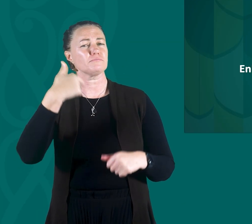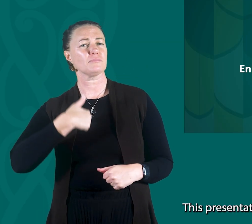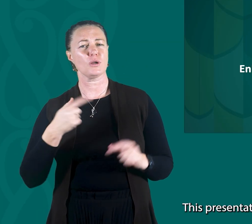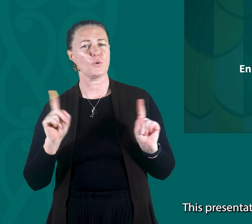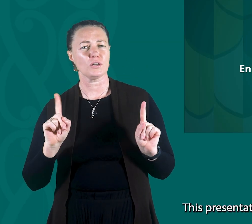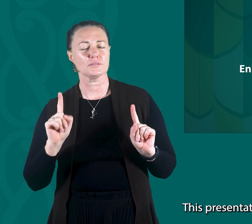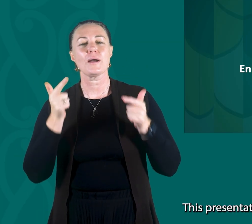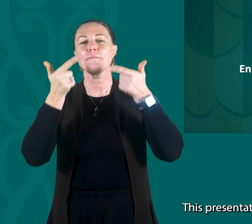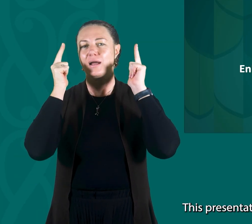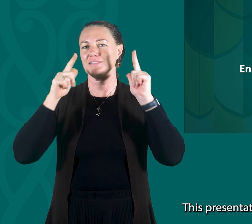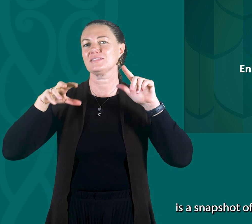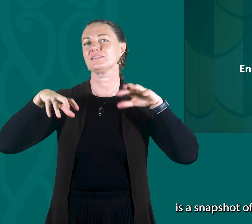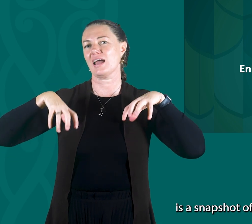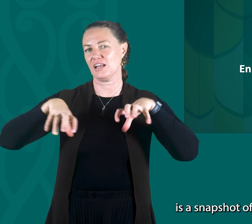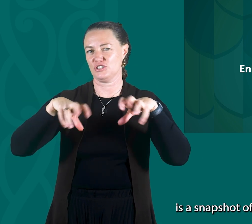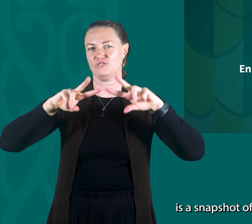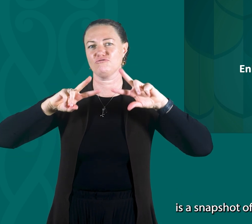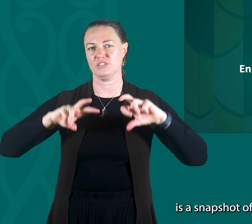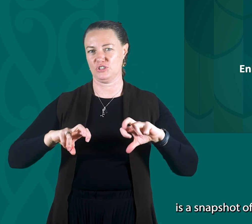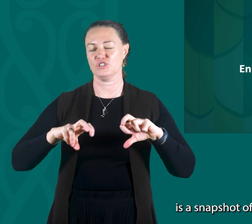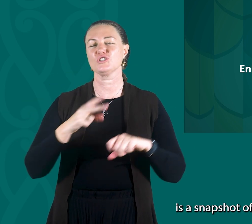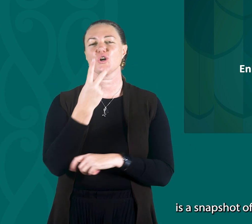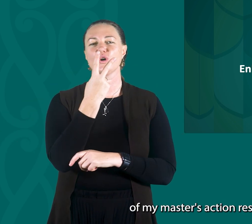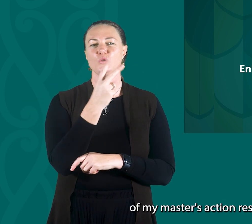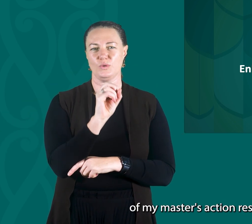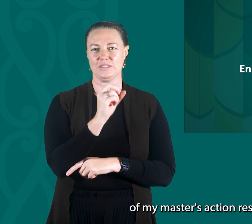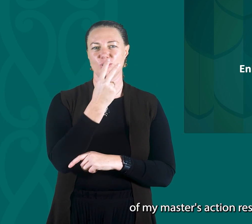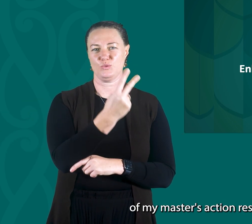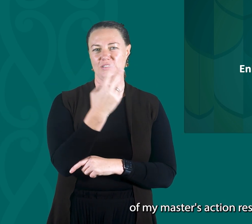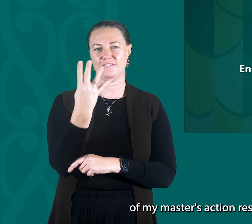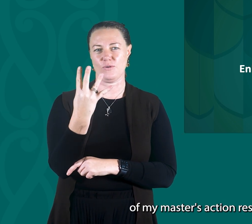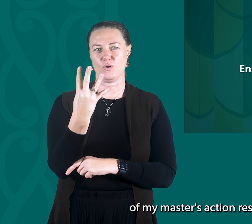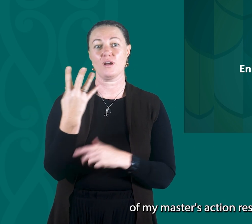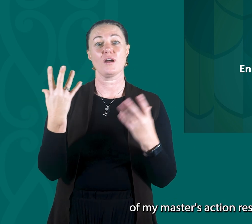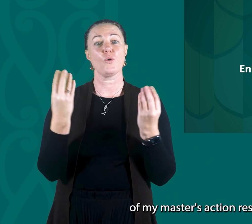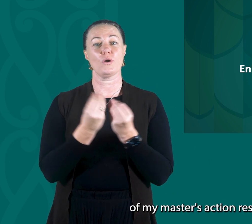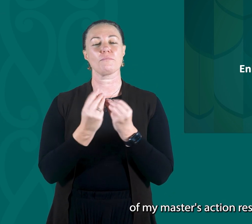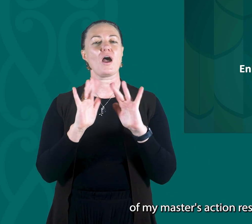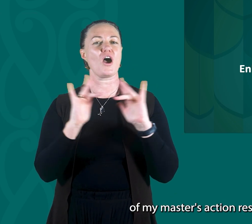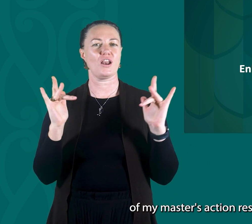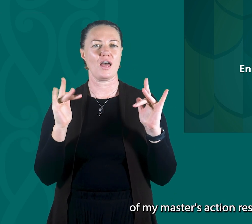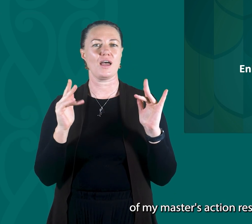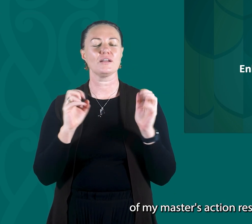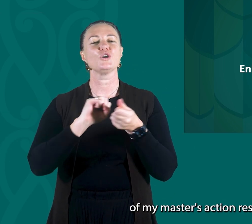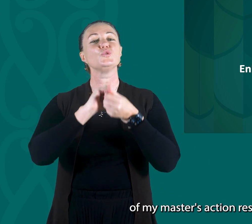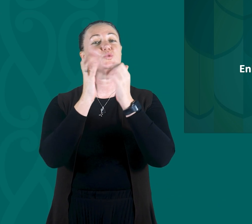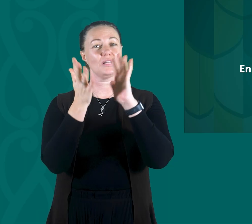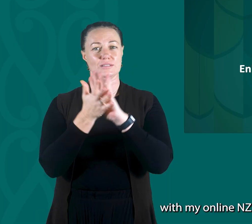This presentation is a snapshot of part of my Master's Action Research in 2024 with